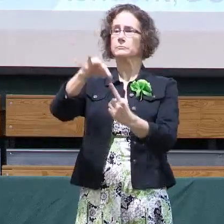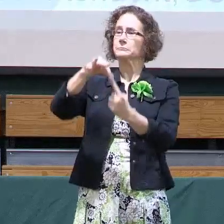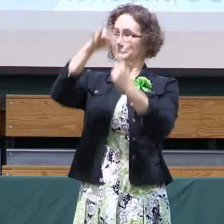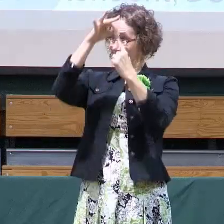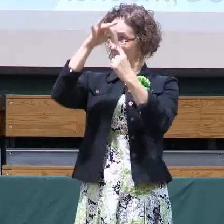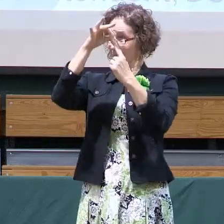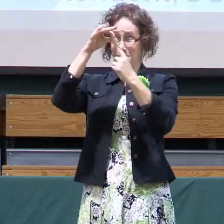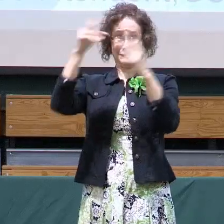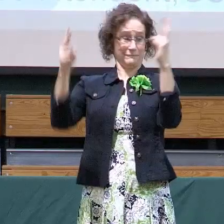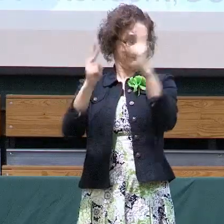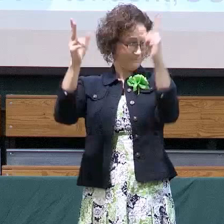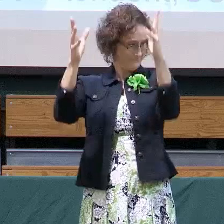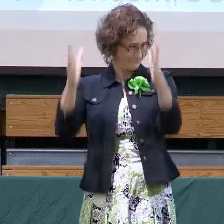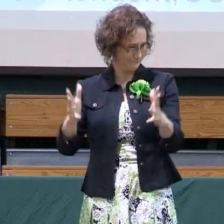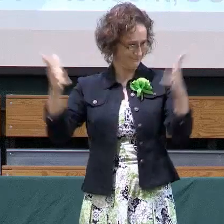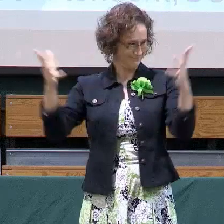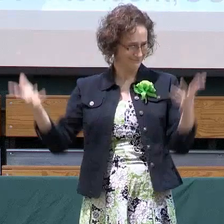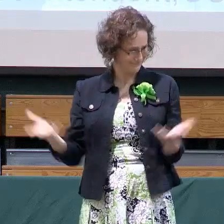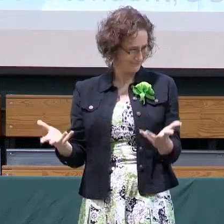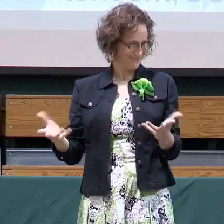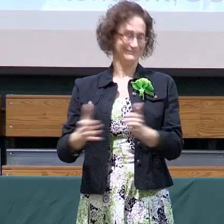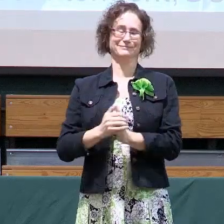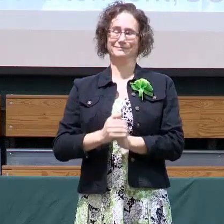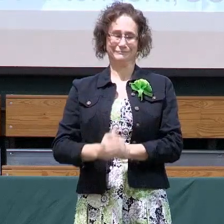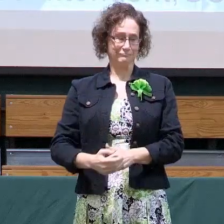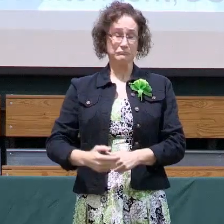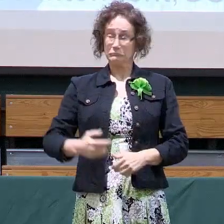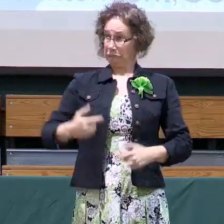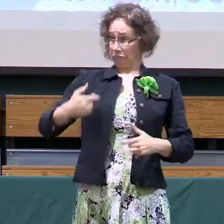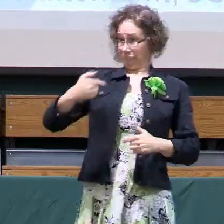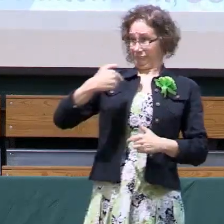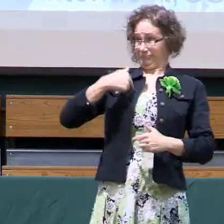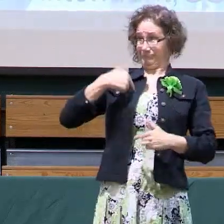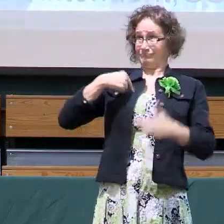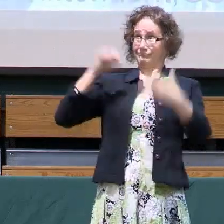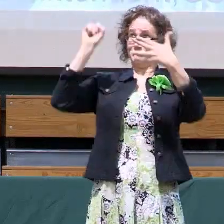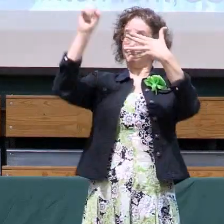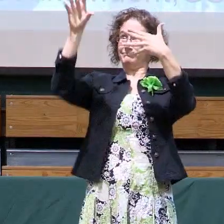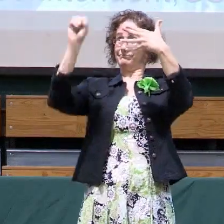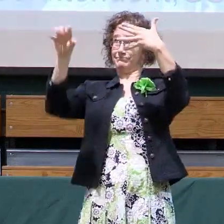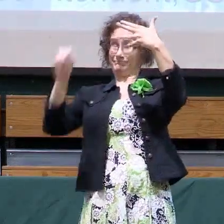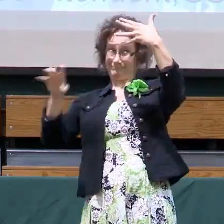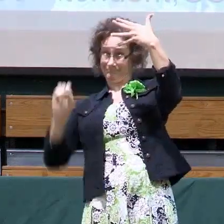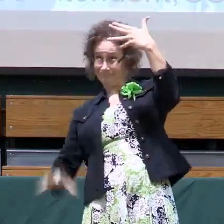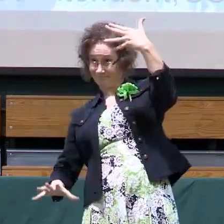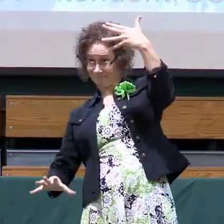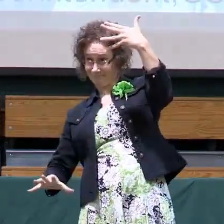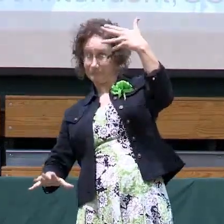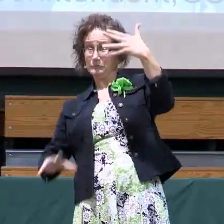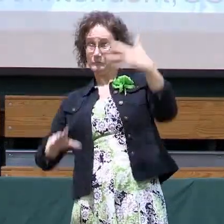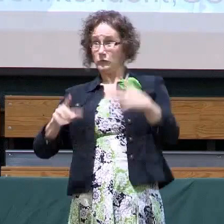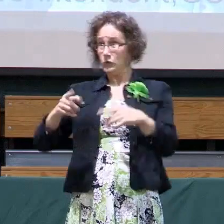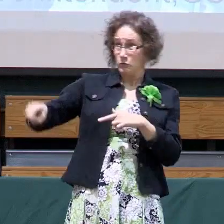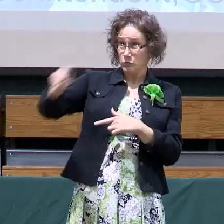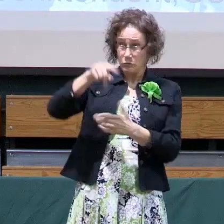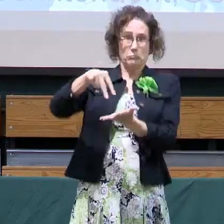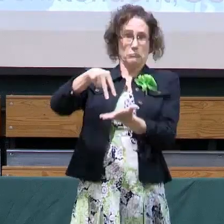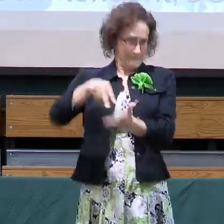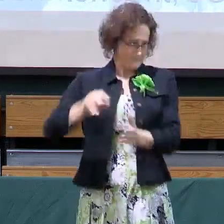At this time, I would like to recognize some special guests who are here in attendance. Please stand when I call your